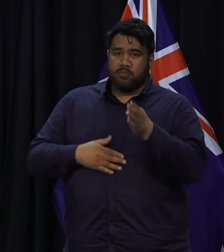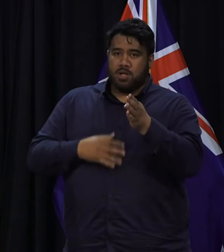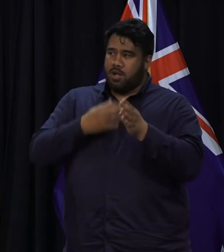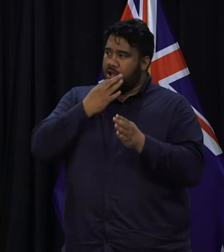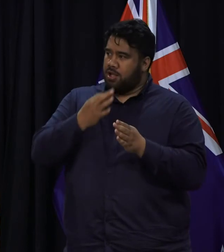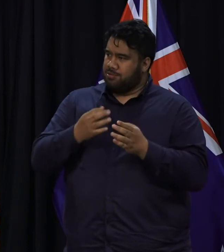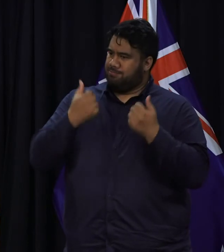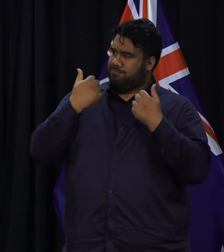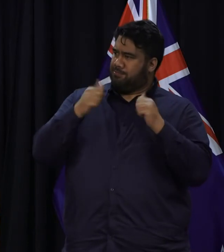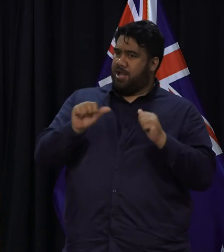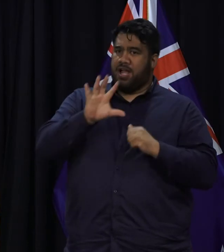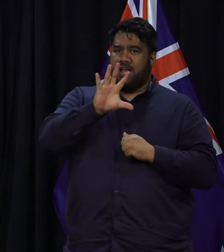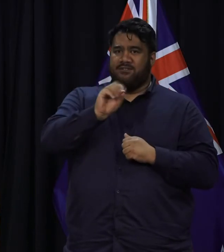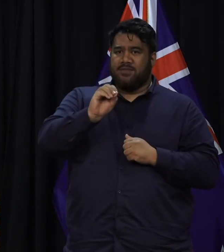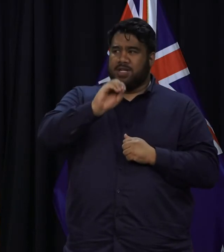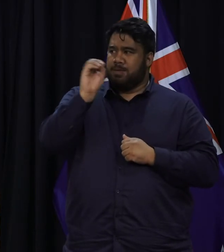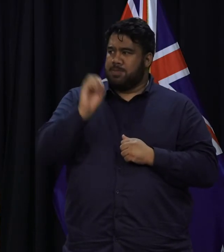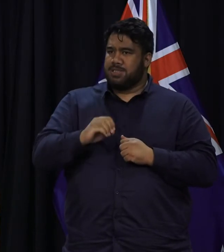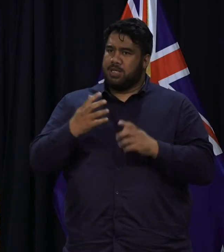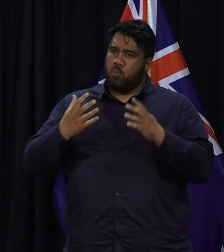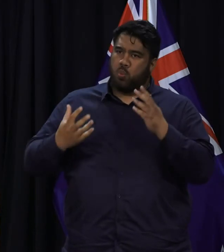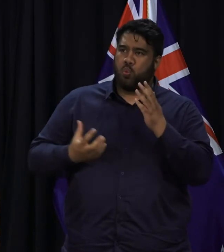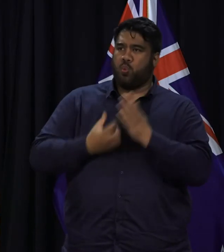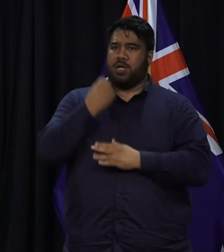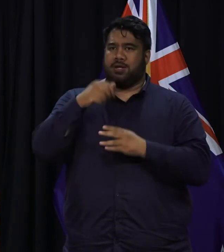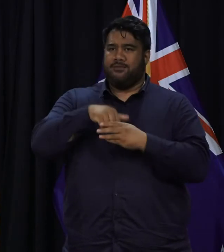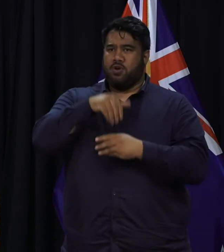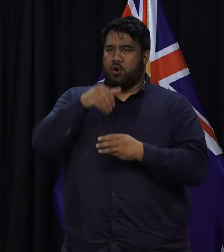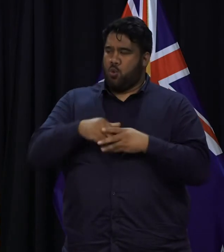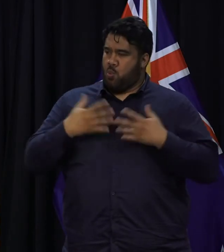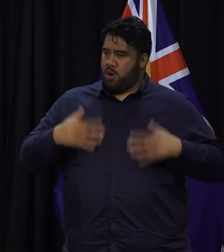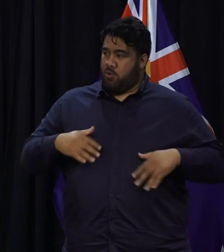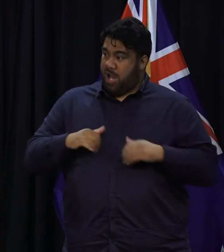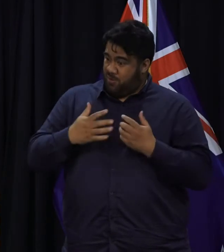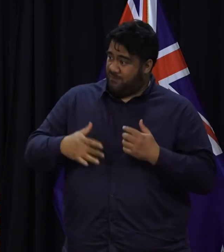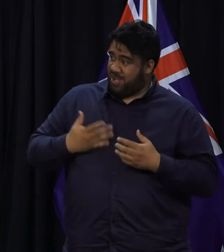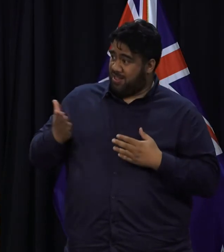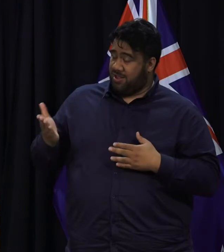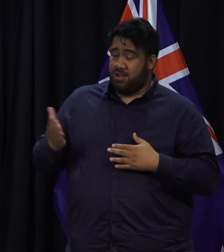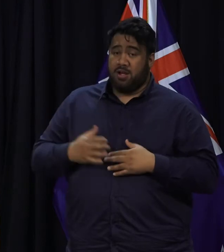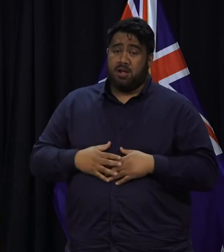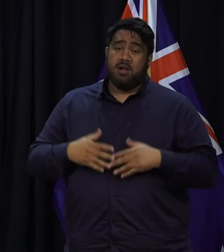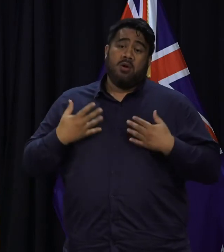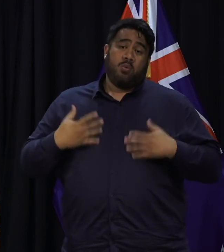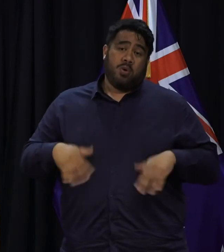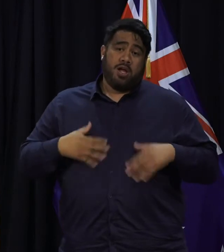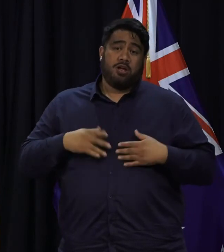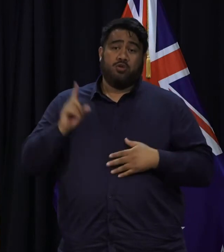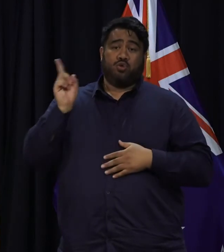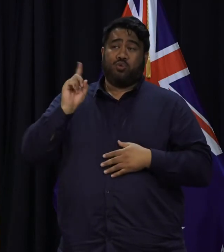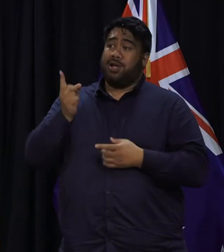get 50% of the popular vote? I have to say, receiving that news this